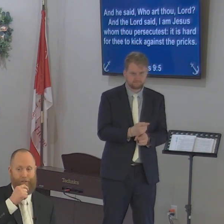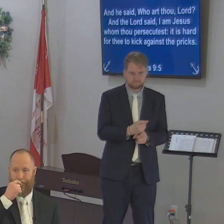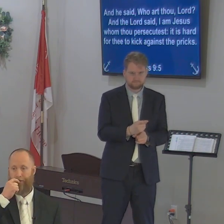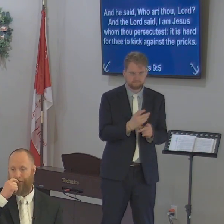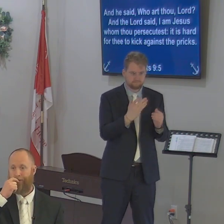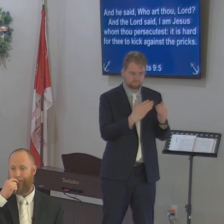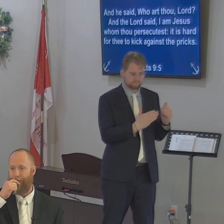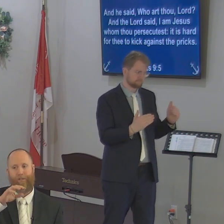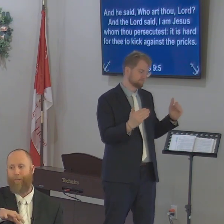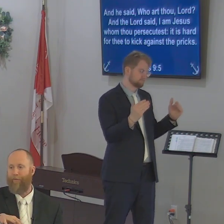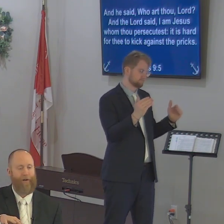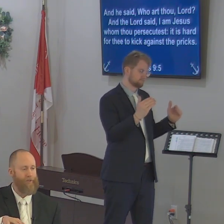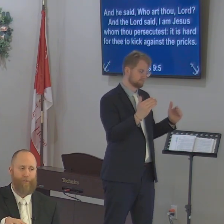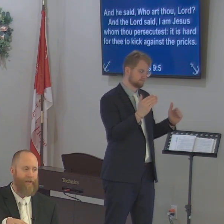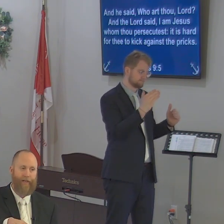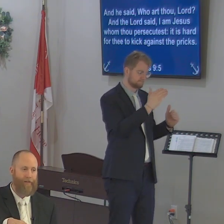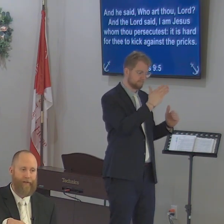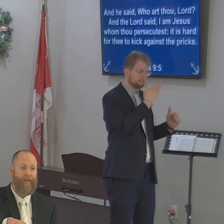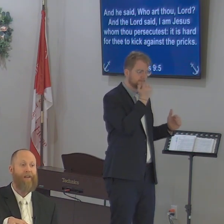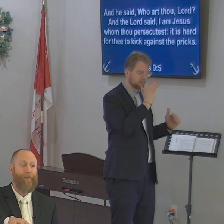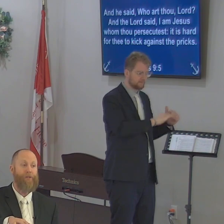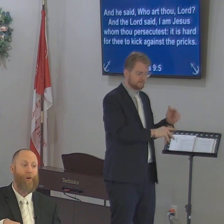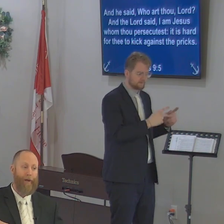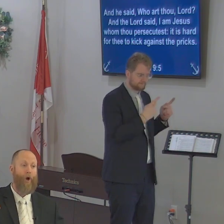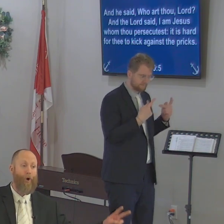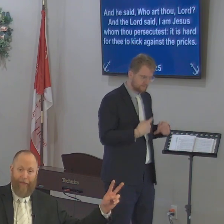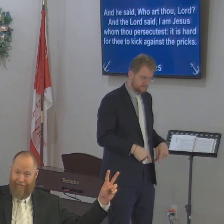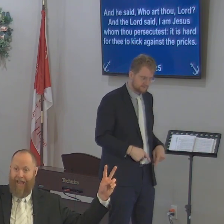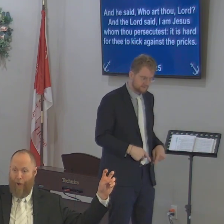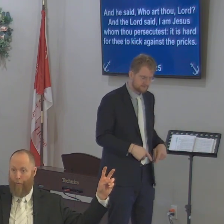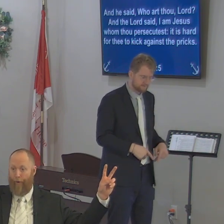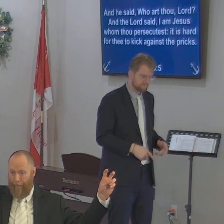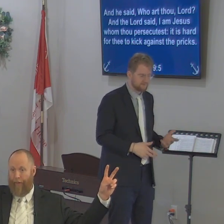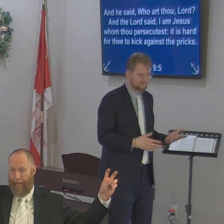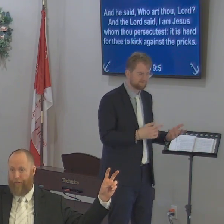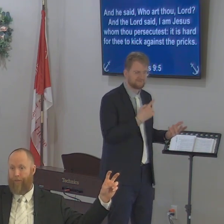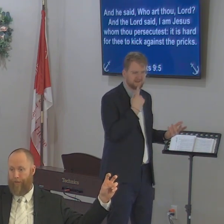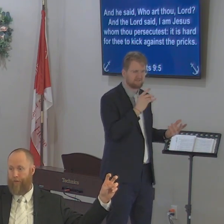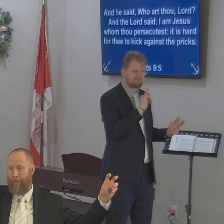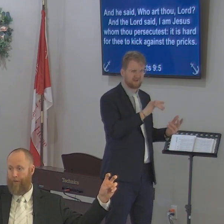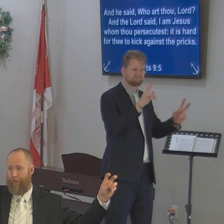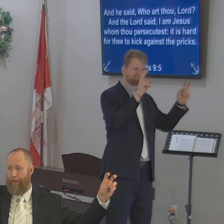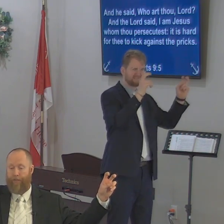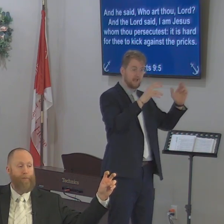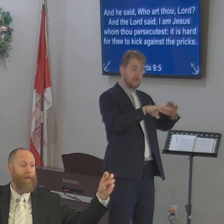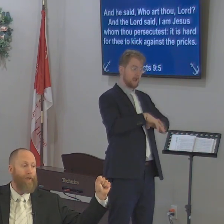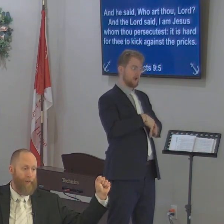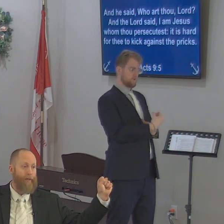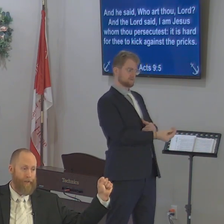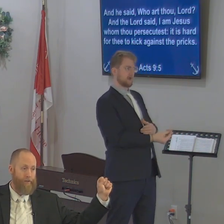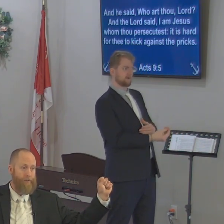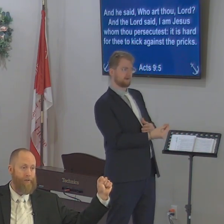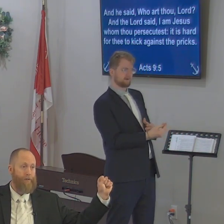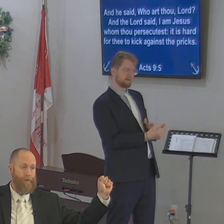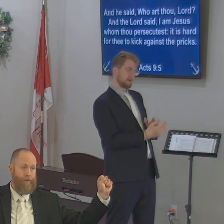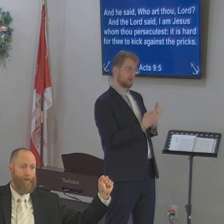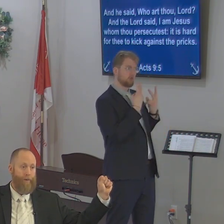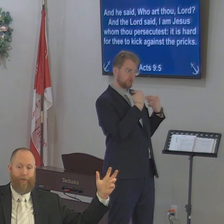Pharisees. He wasn't talking about Pharisees being in heaven. He was talking about all that outward appearance that doesn't mean a hill of